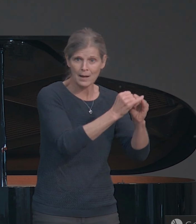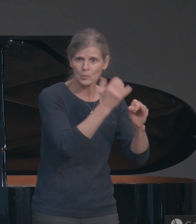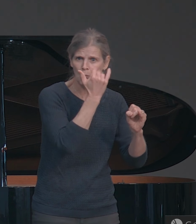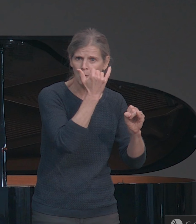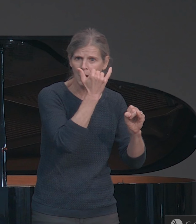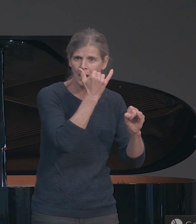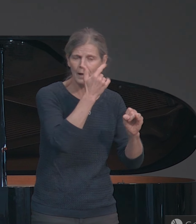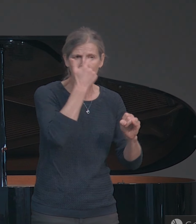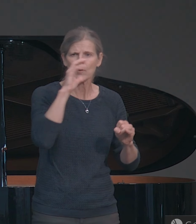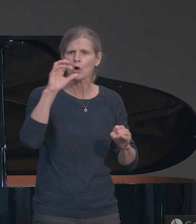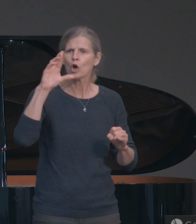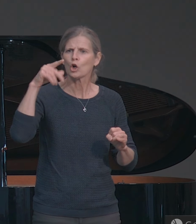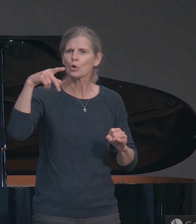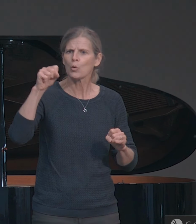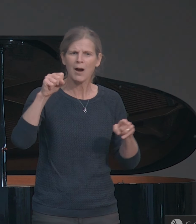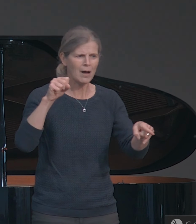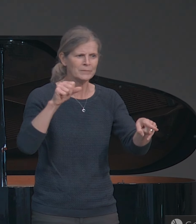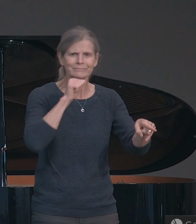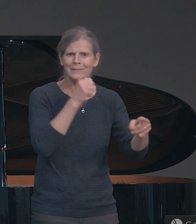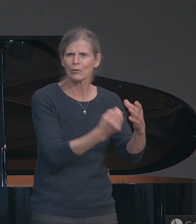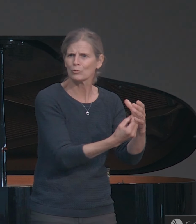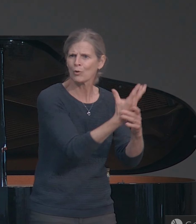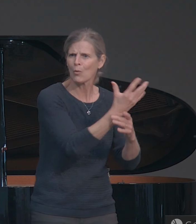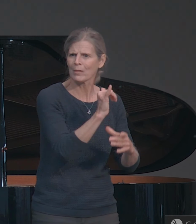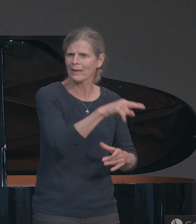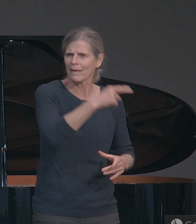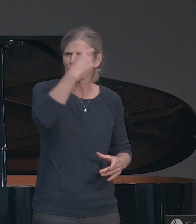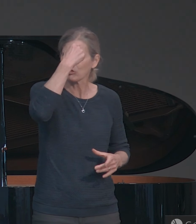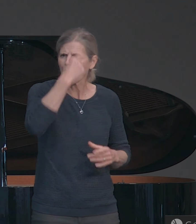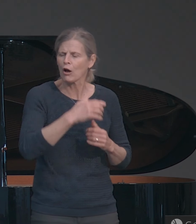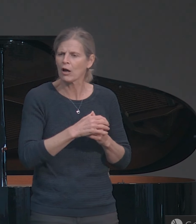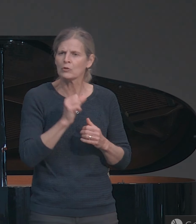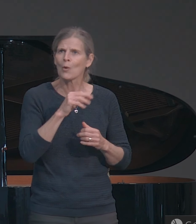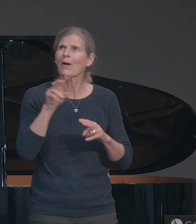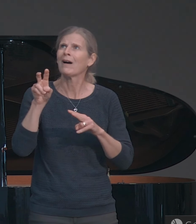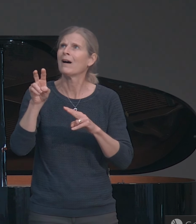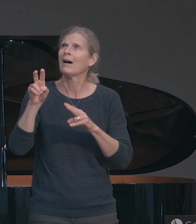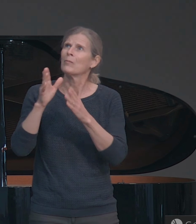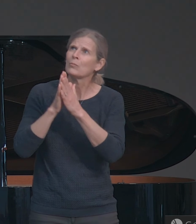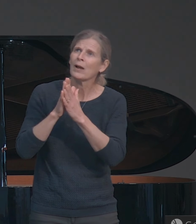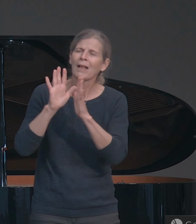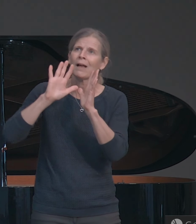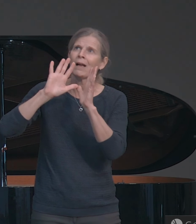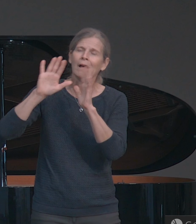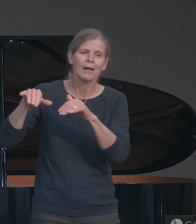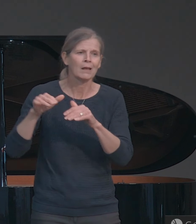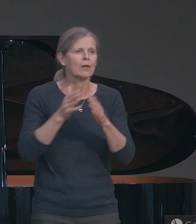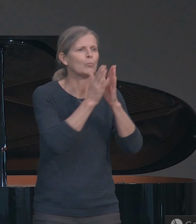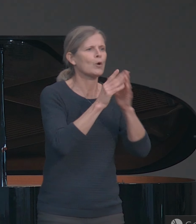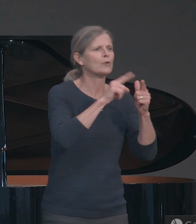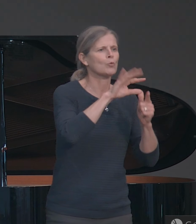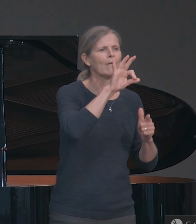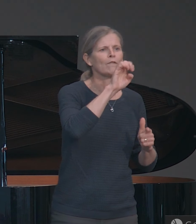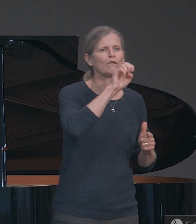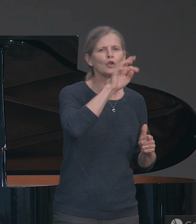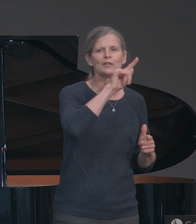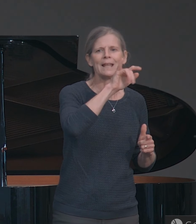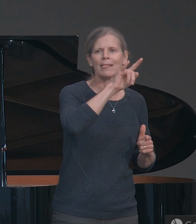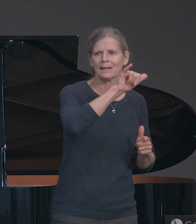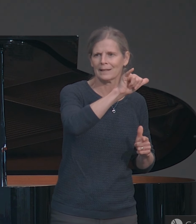were crops that were not as abundant as they thought they should be, and so they prayed to fertility